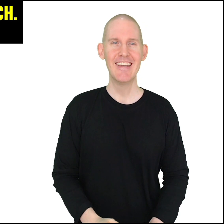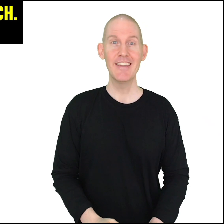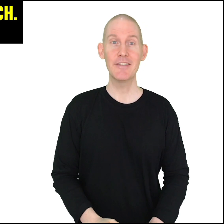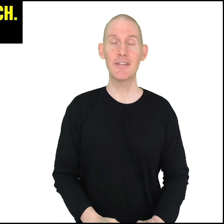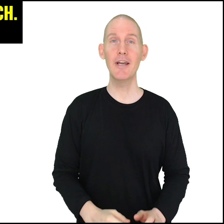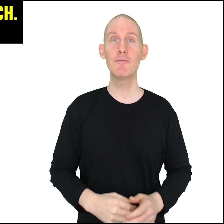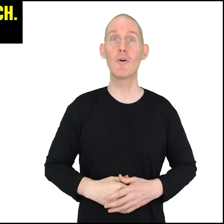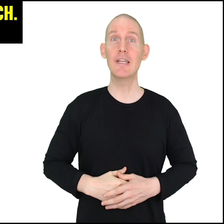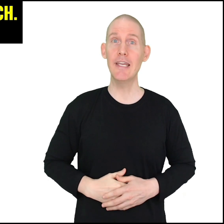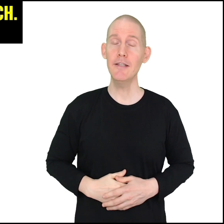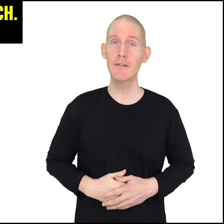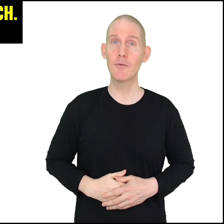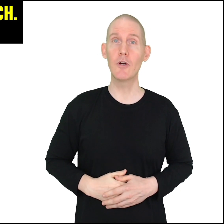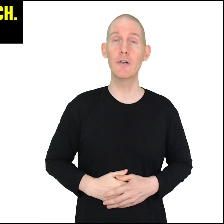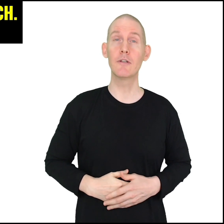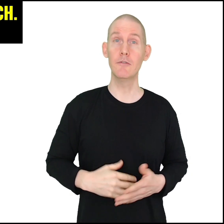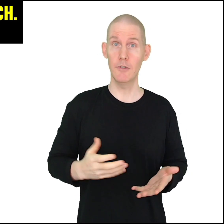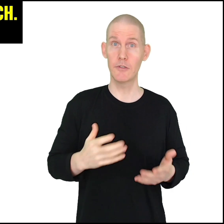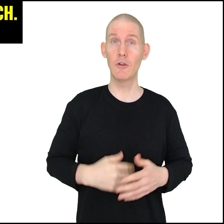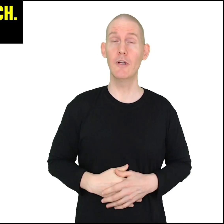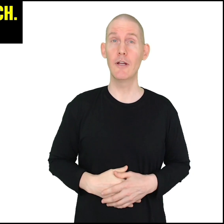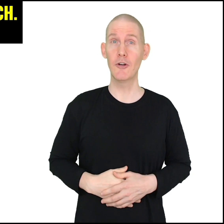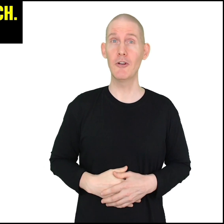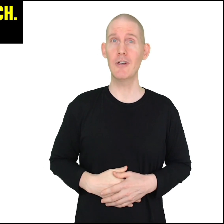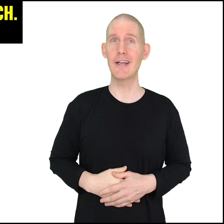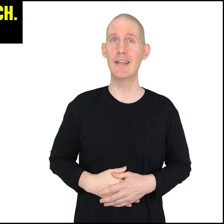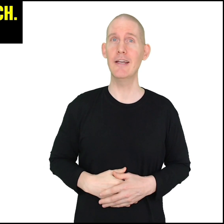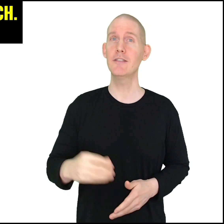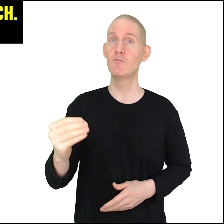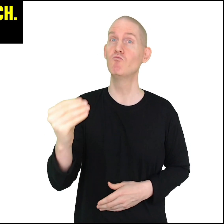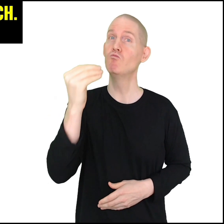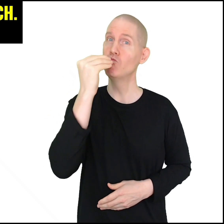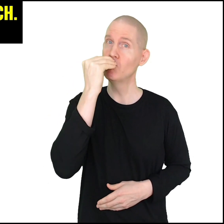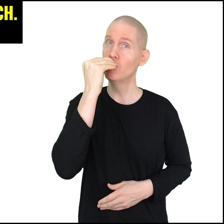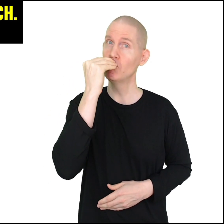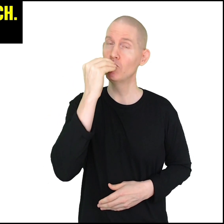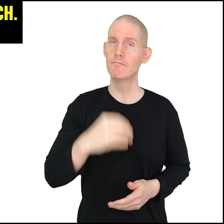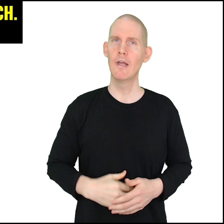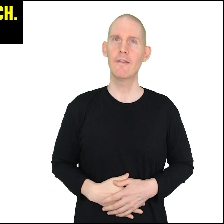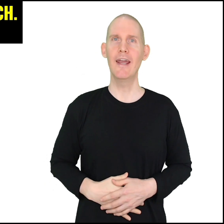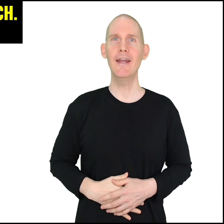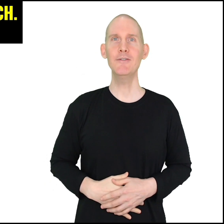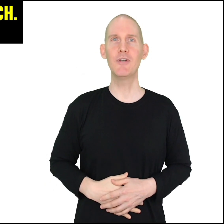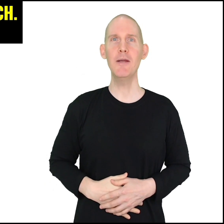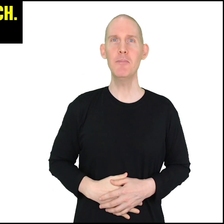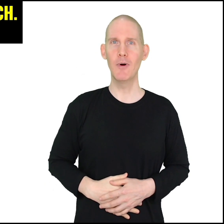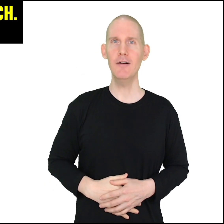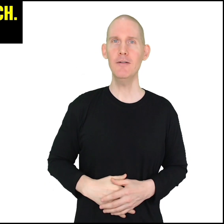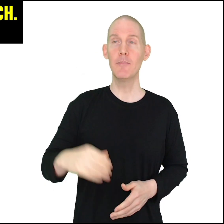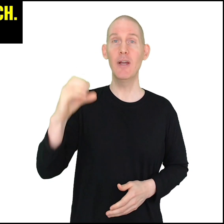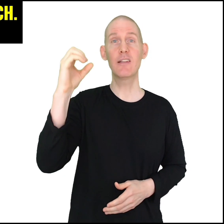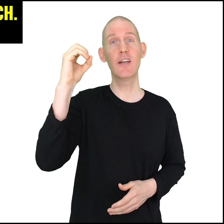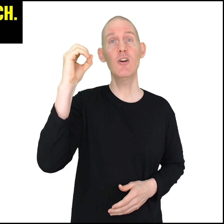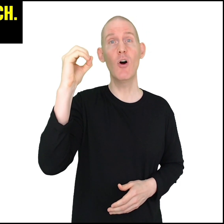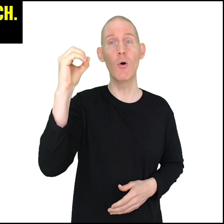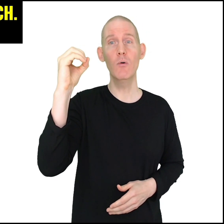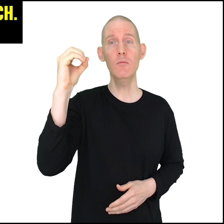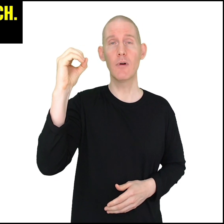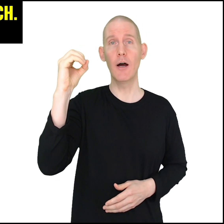The sign for eat, it's going to look like this. The hand shape, well, make the letter O. How do you